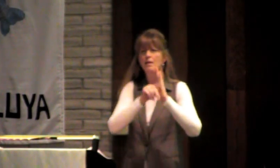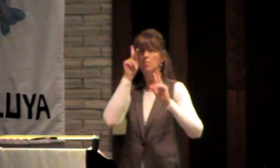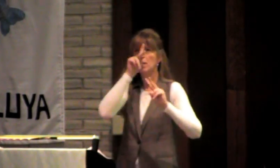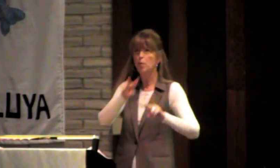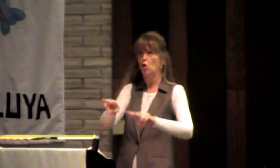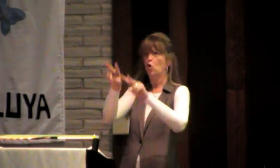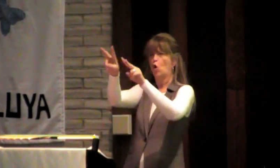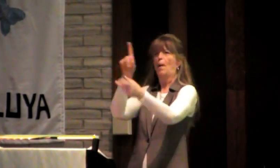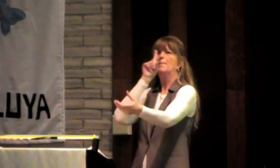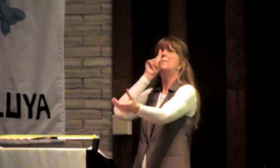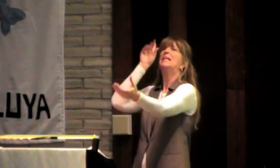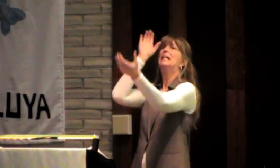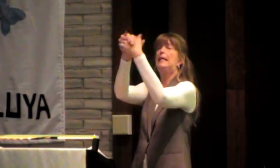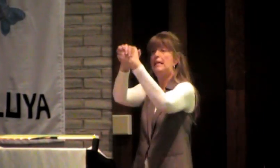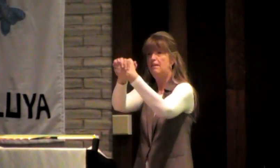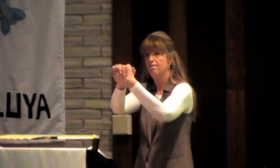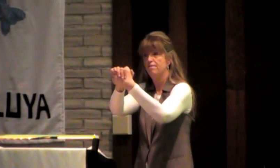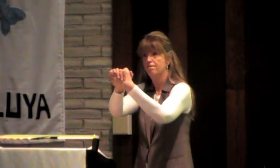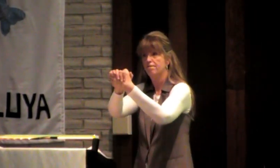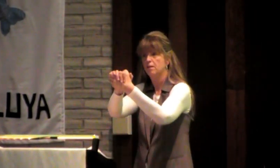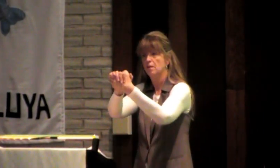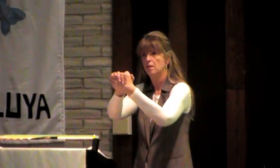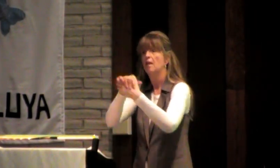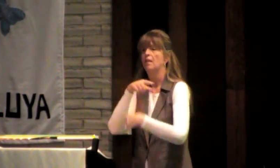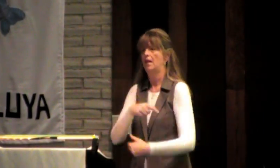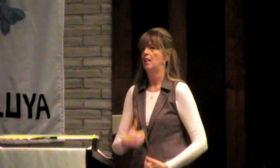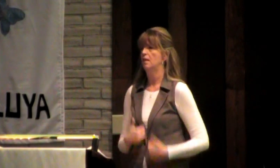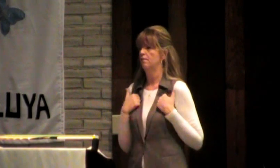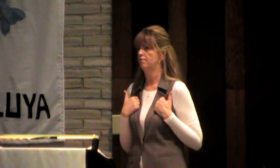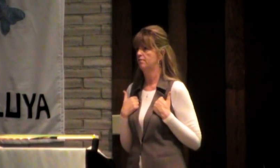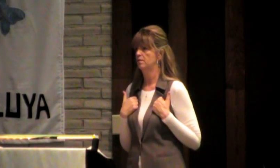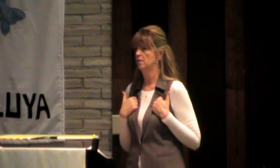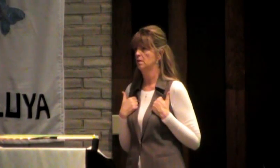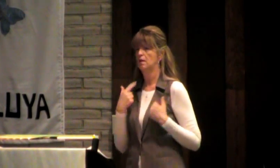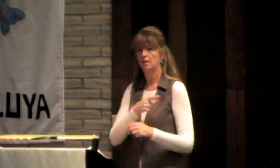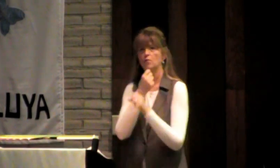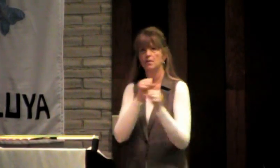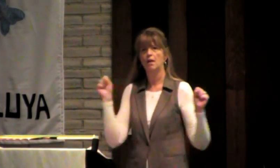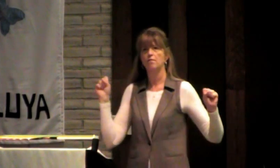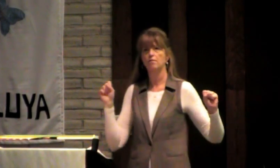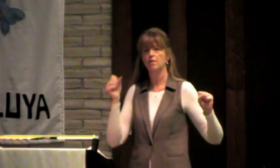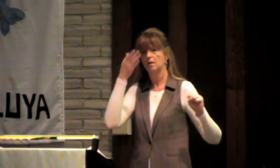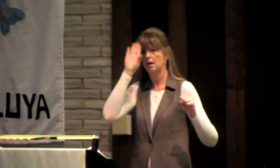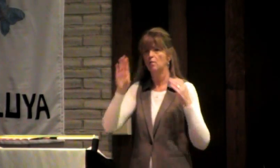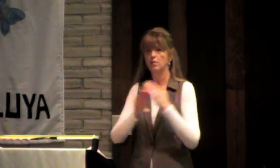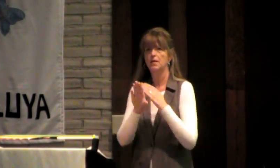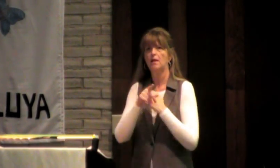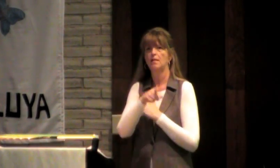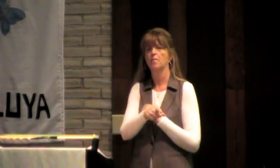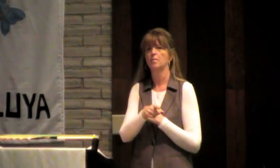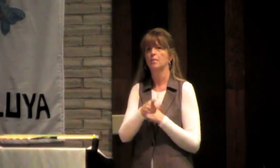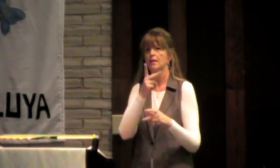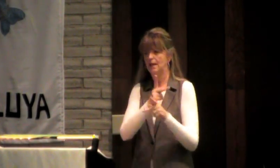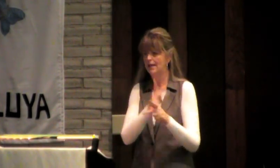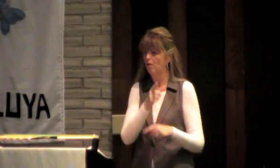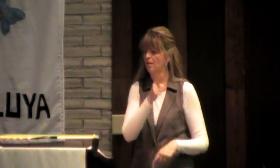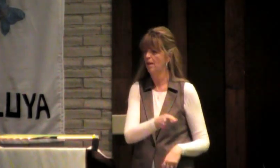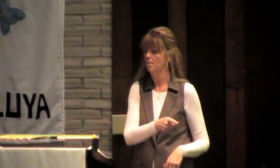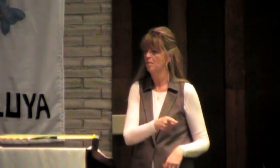Testament. You know, people were to look and believe they would live. They would be saved. God would protect them and take